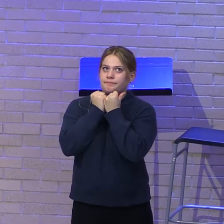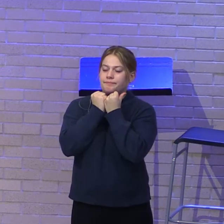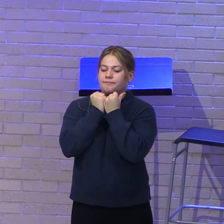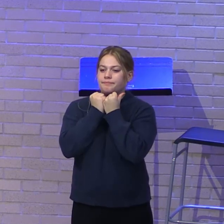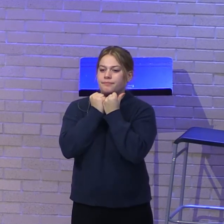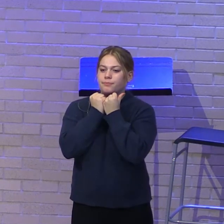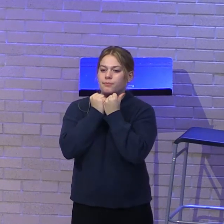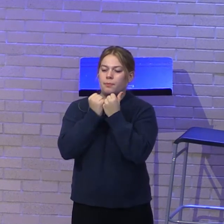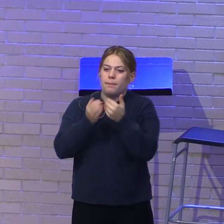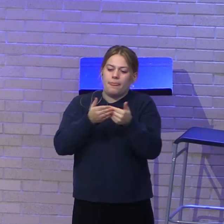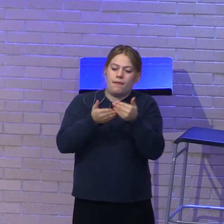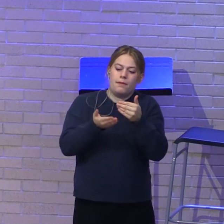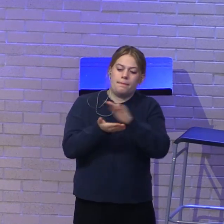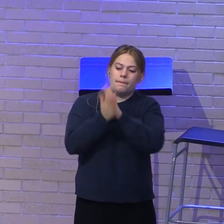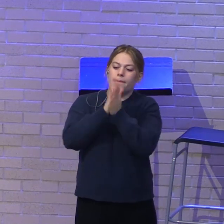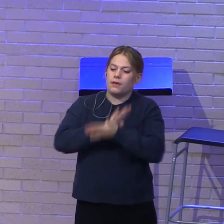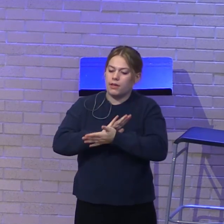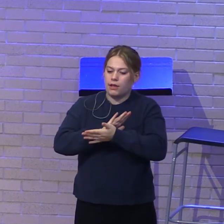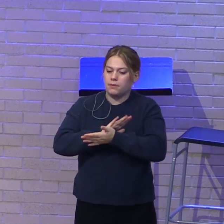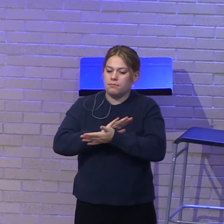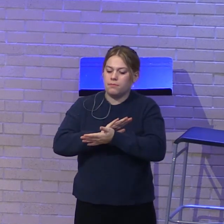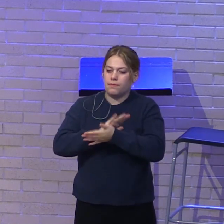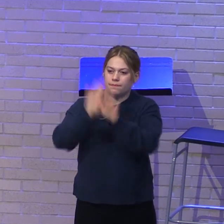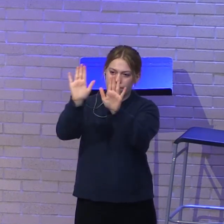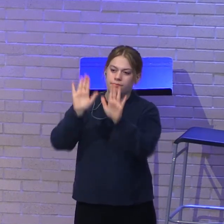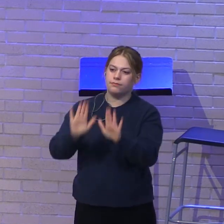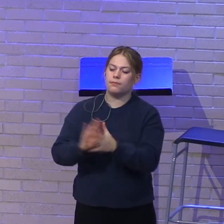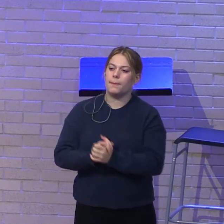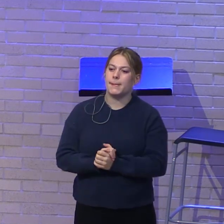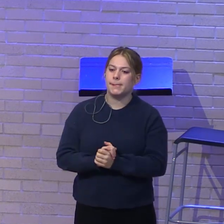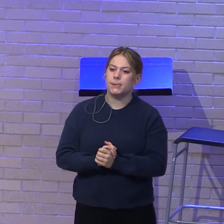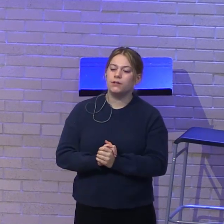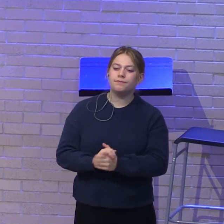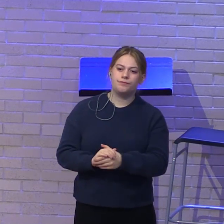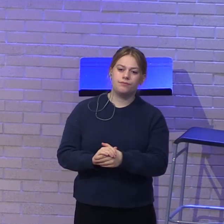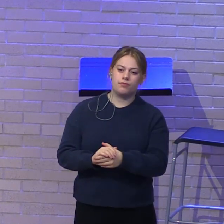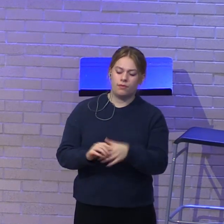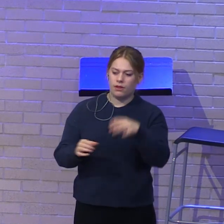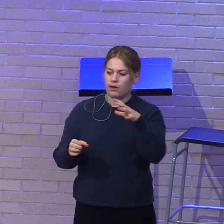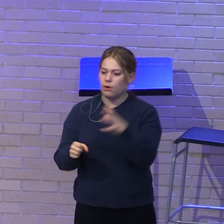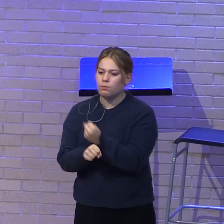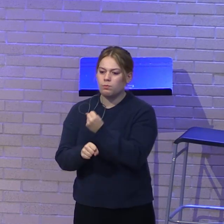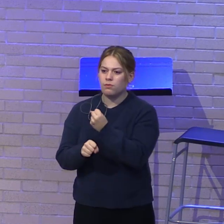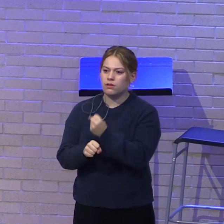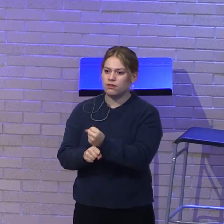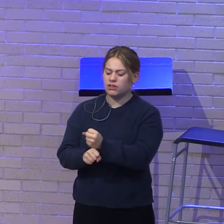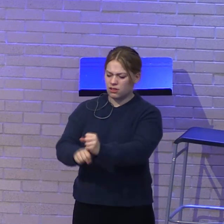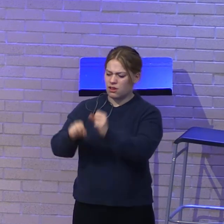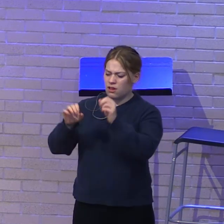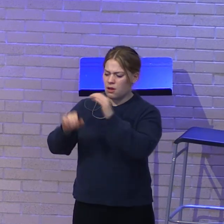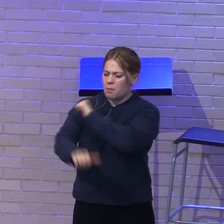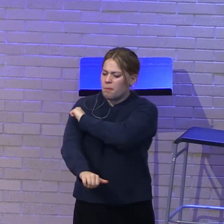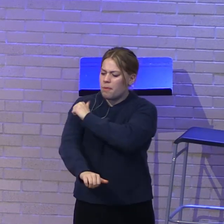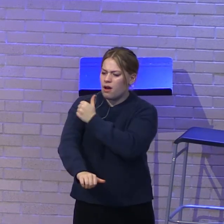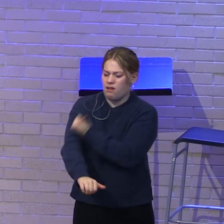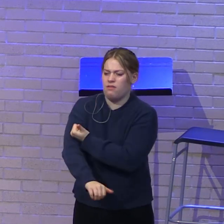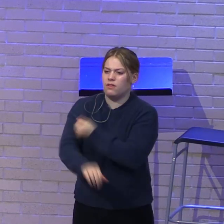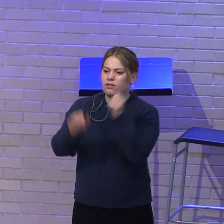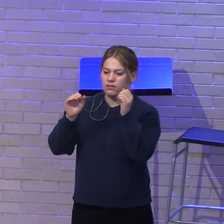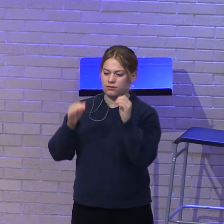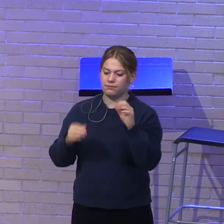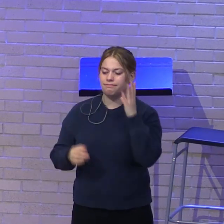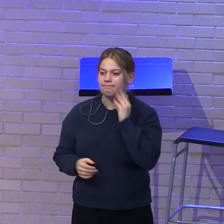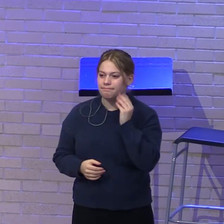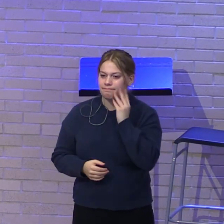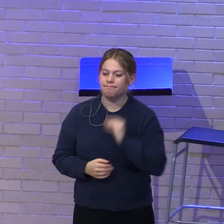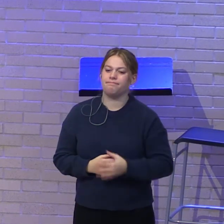they became something impressive. And for that victory was all the more powerful of an experience. I think that